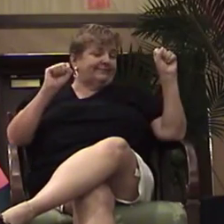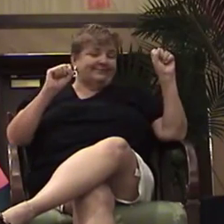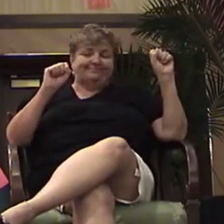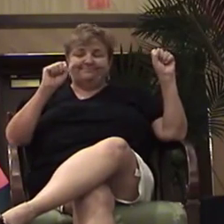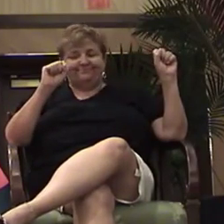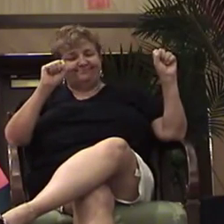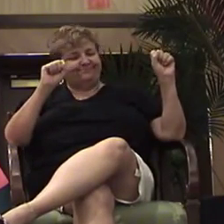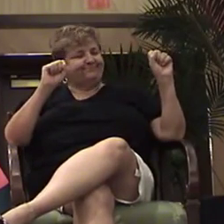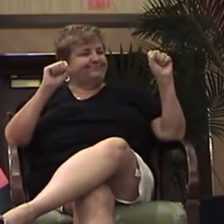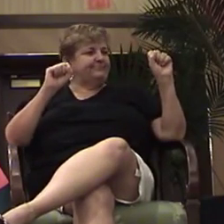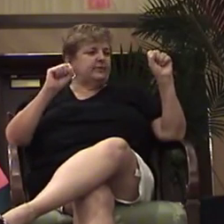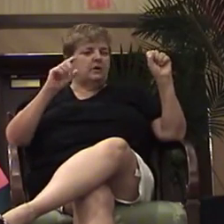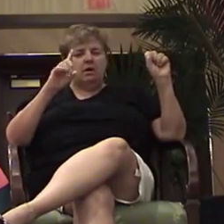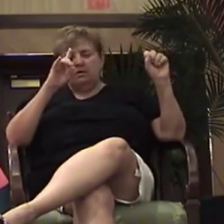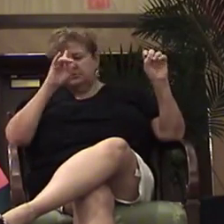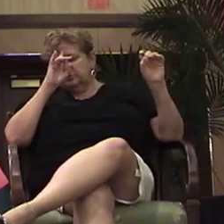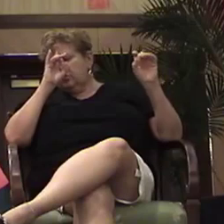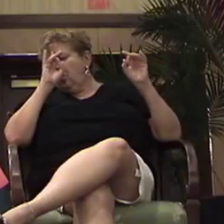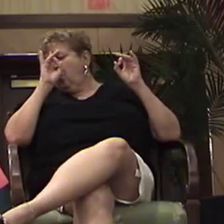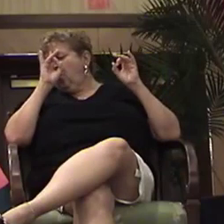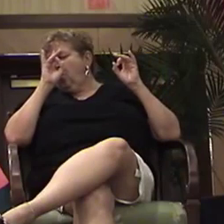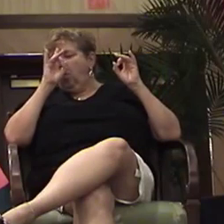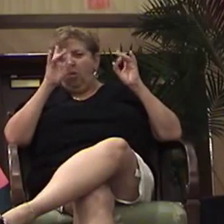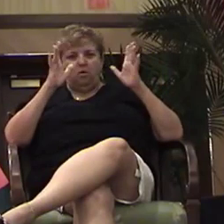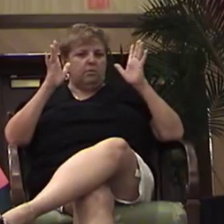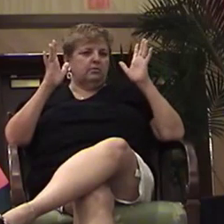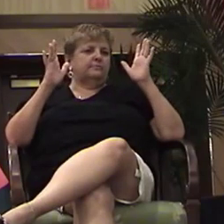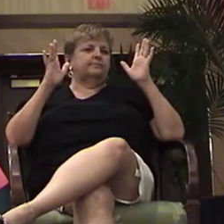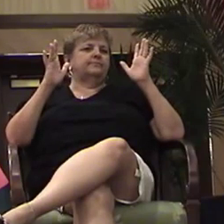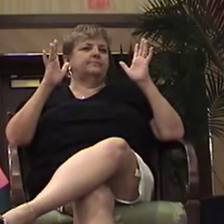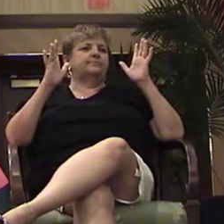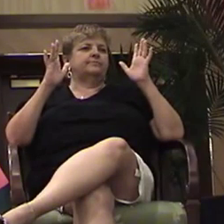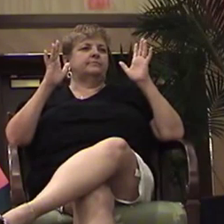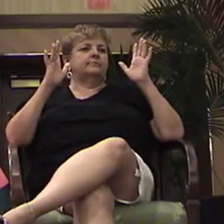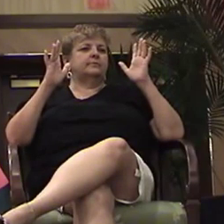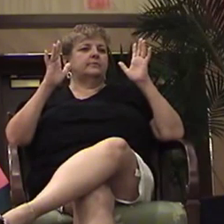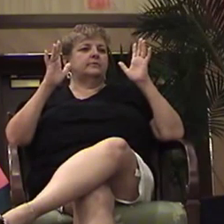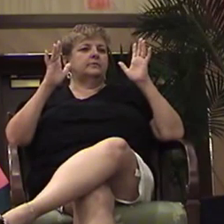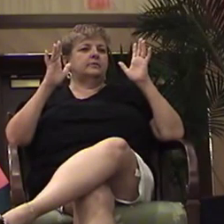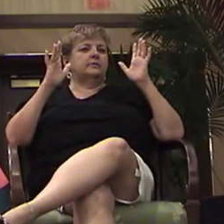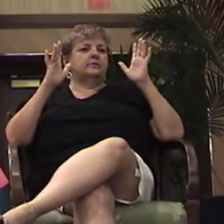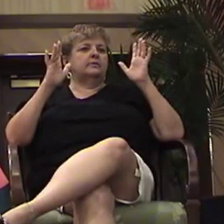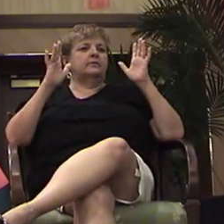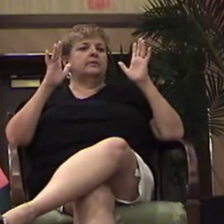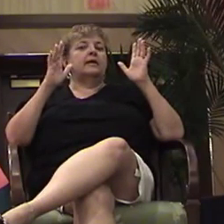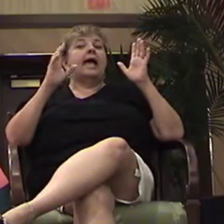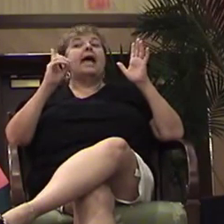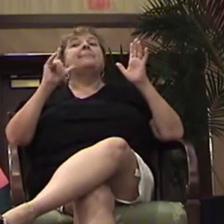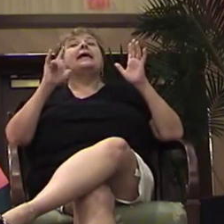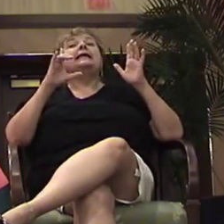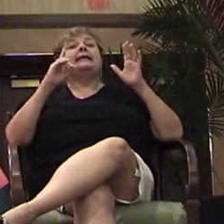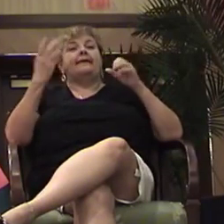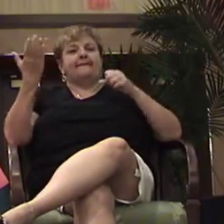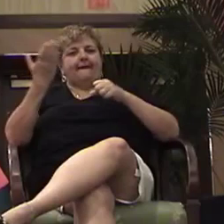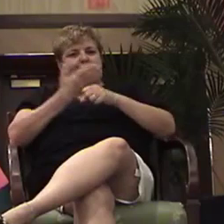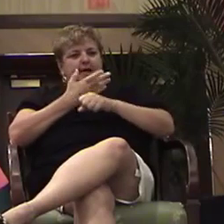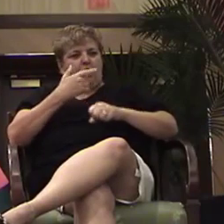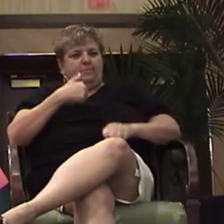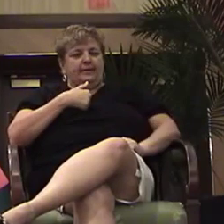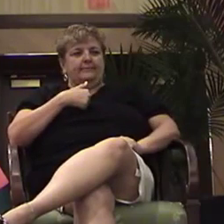just horrible. And they did fire me. They meant it that time. So